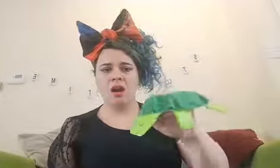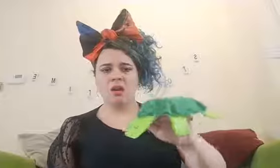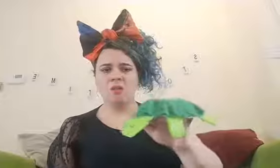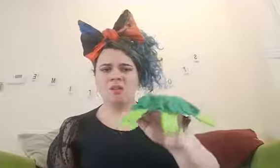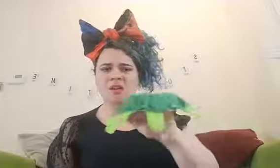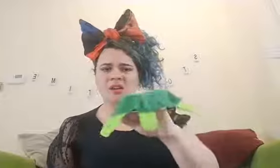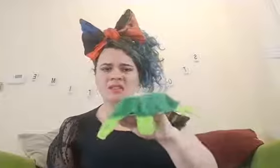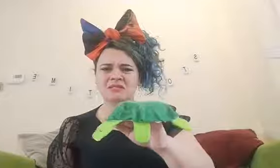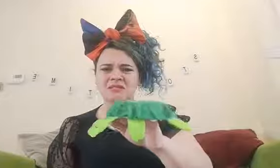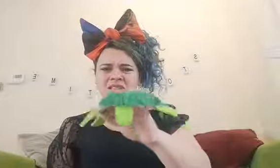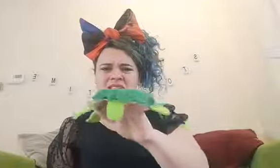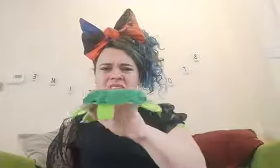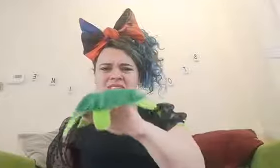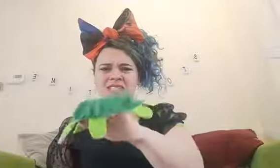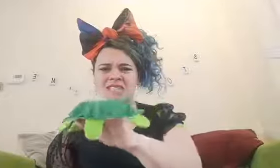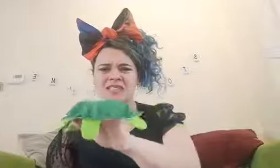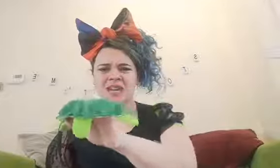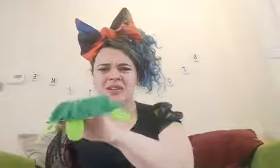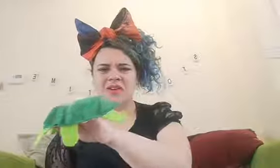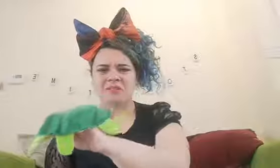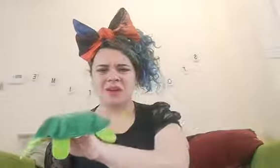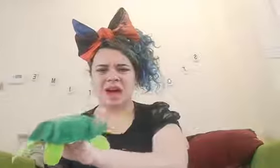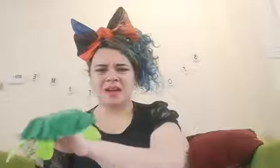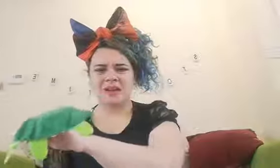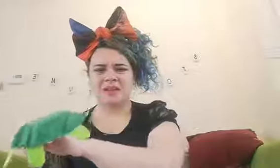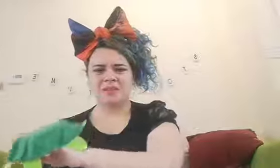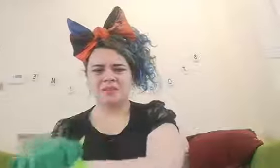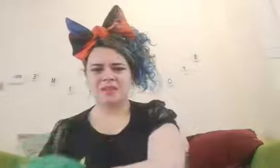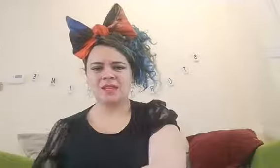and walked really slowly back,